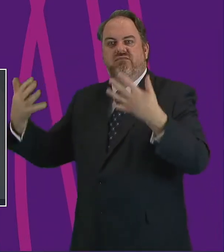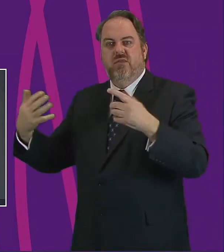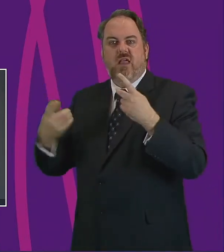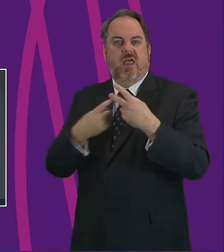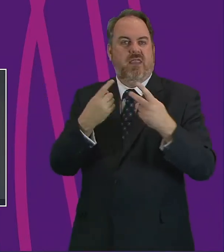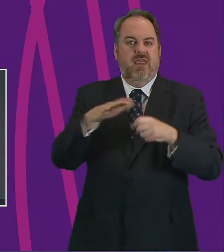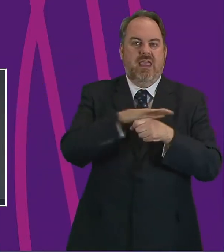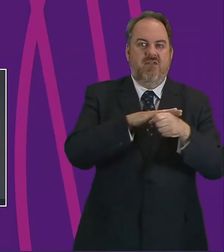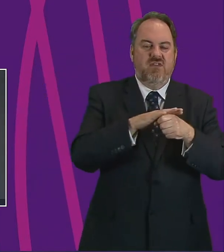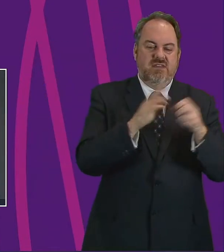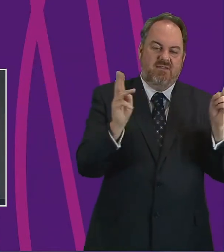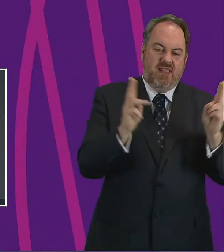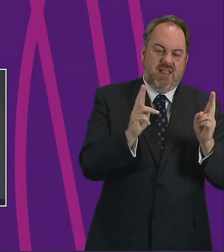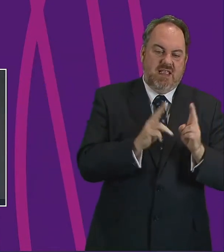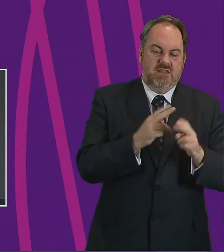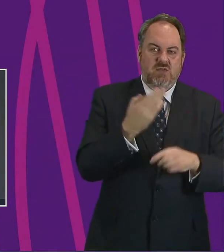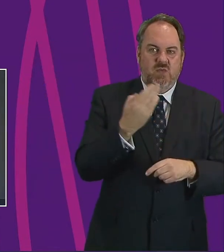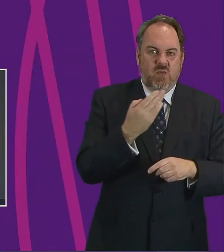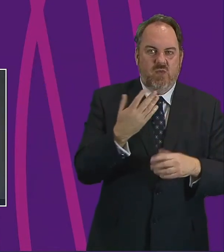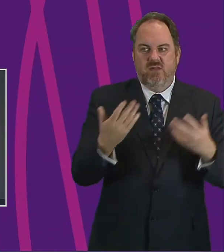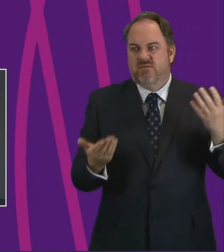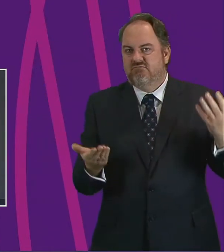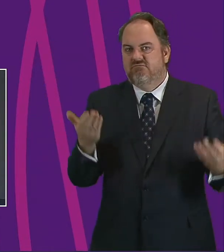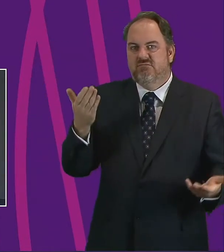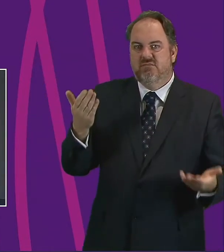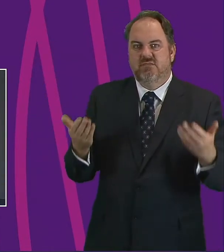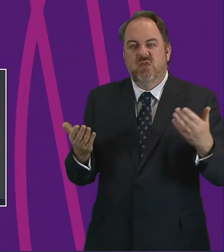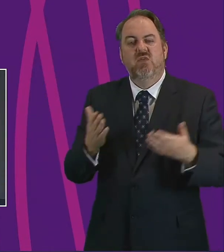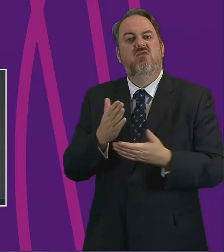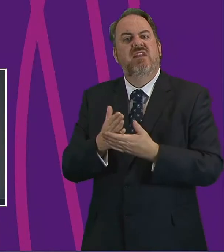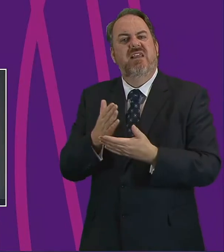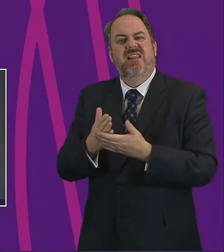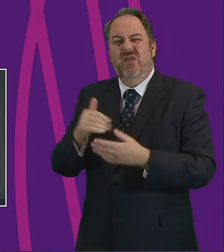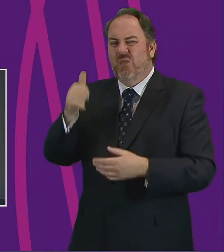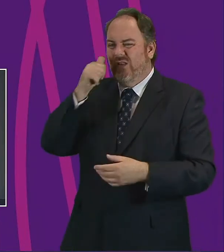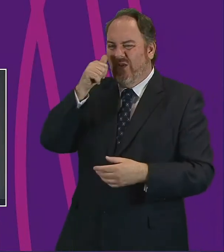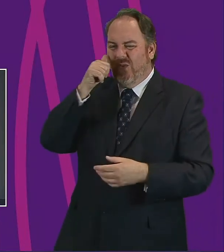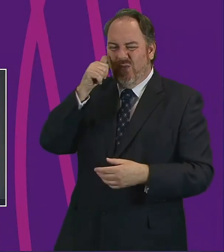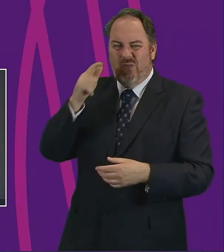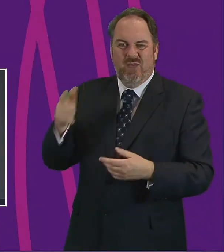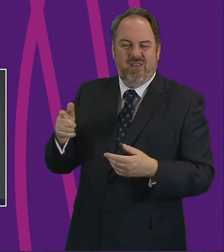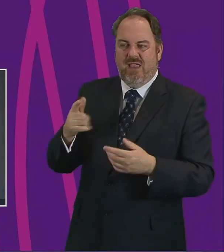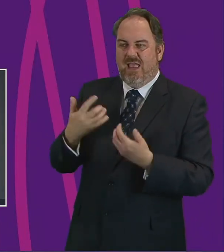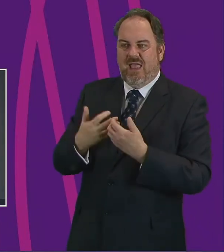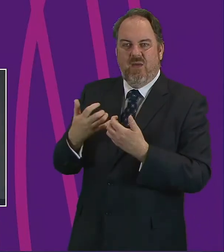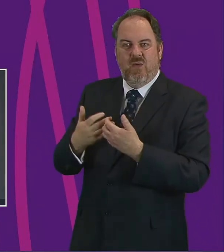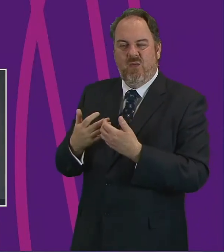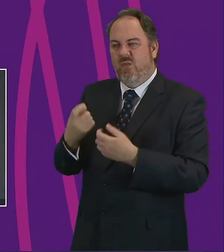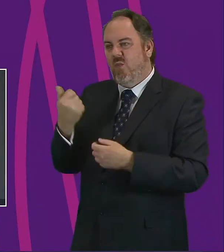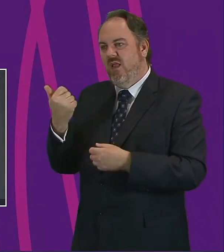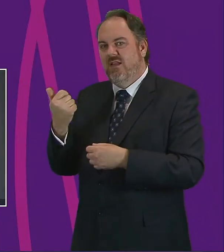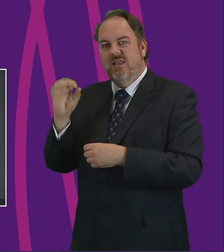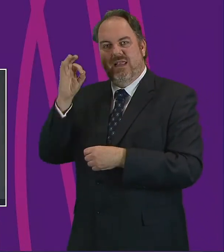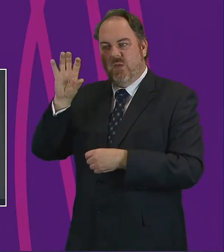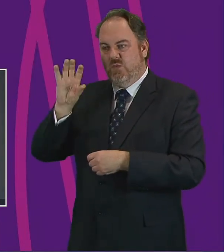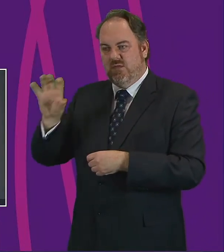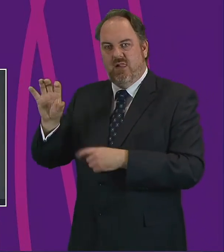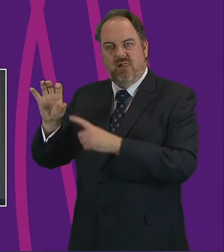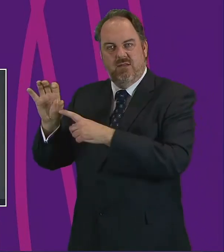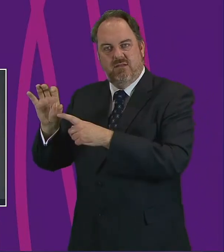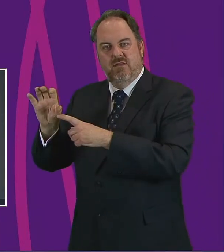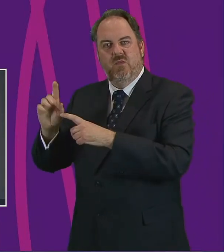of Mr. Doris. So there will be a great diversity in that provision, and it's important that local authorities